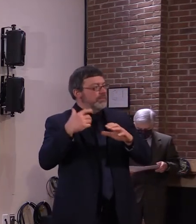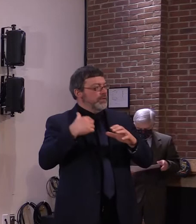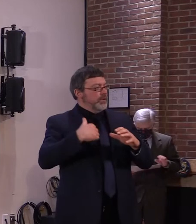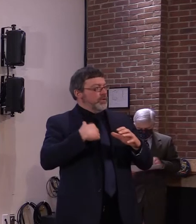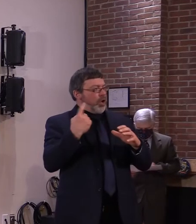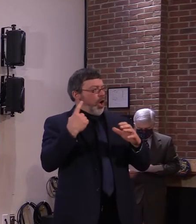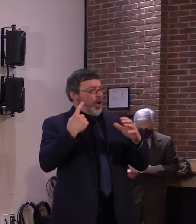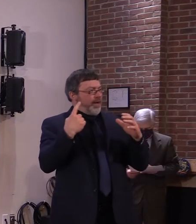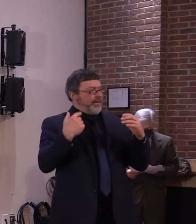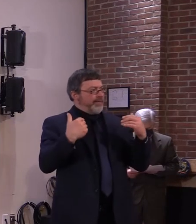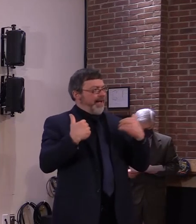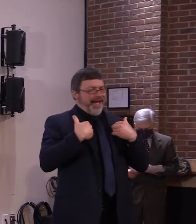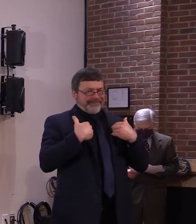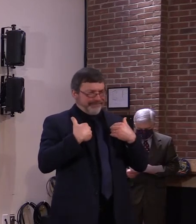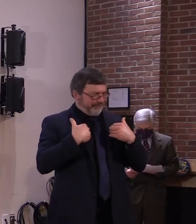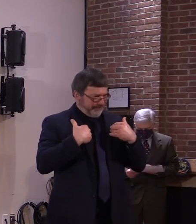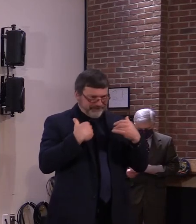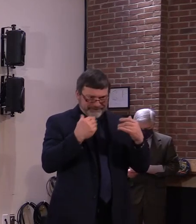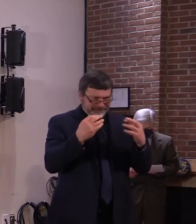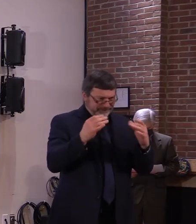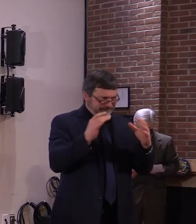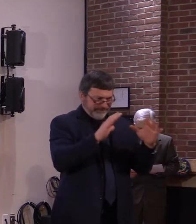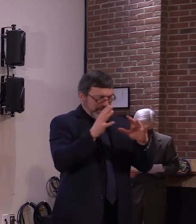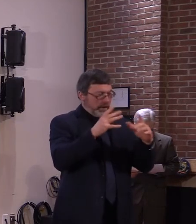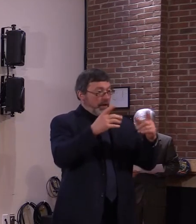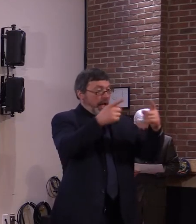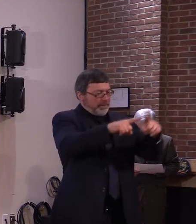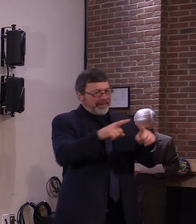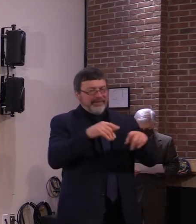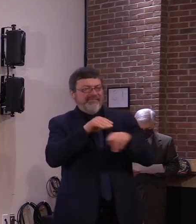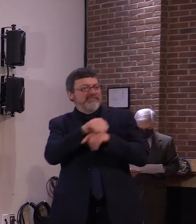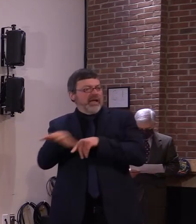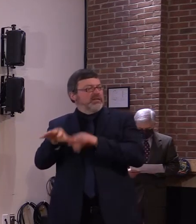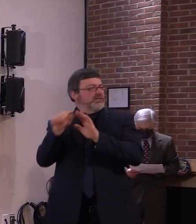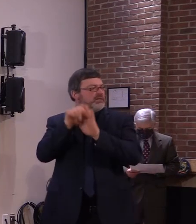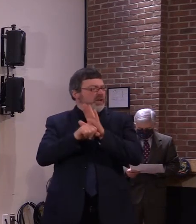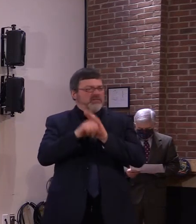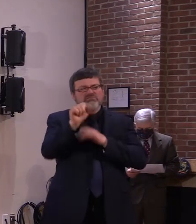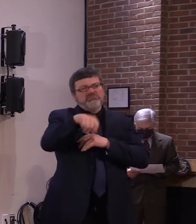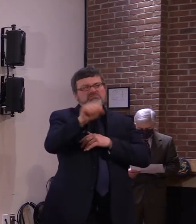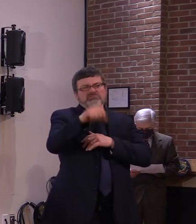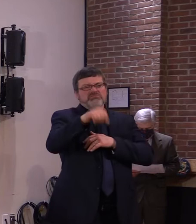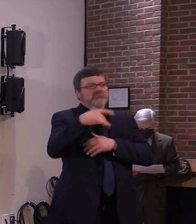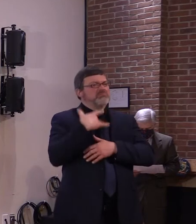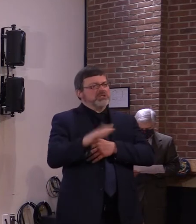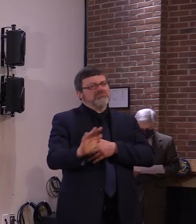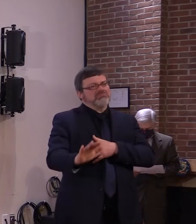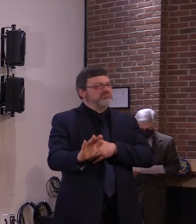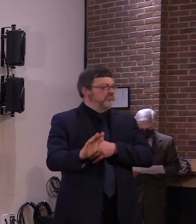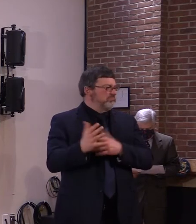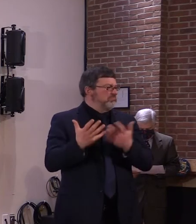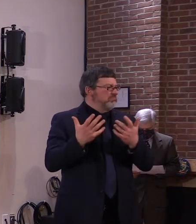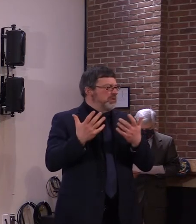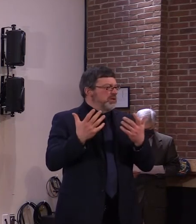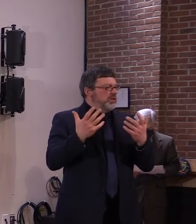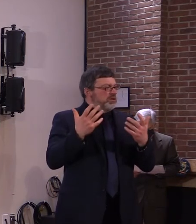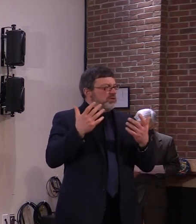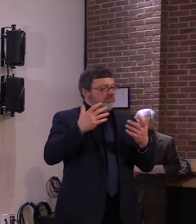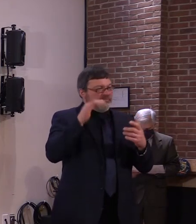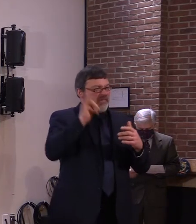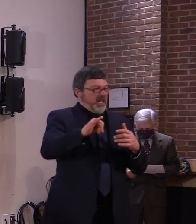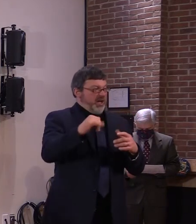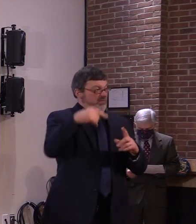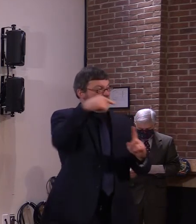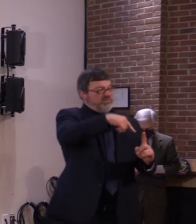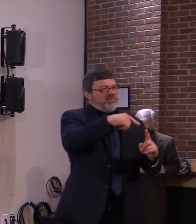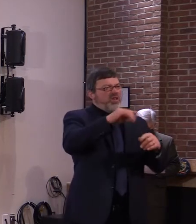learned from this event uh in the the years to come and typically not that many years my